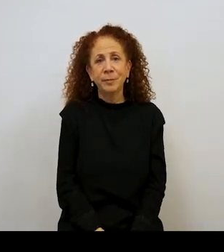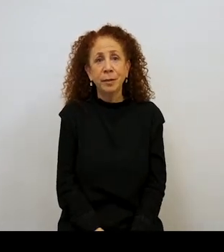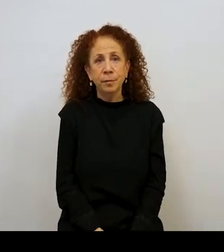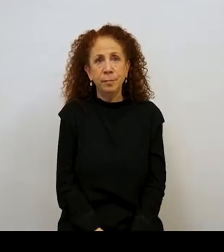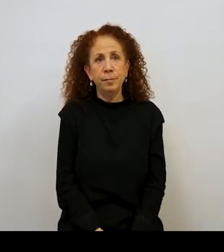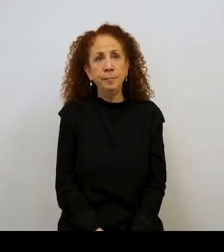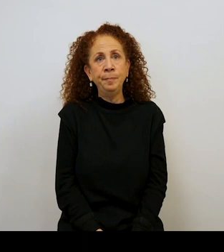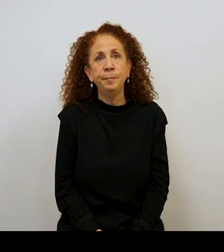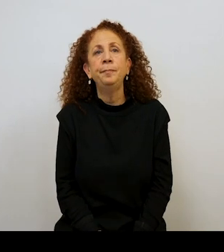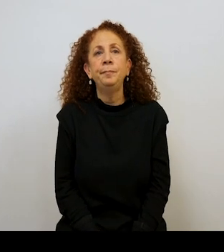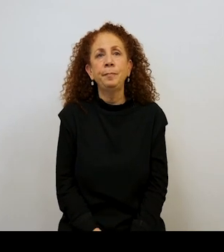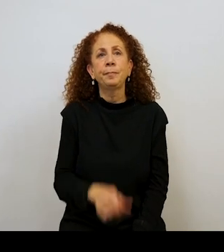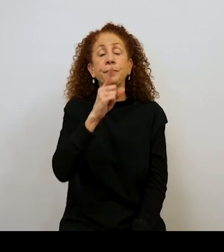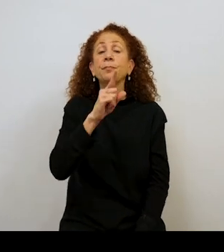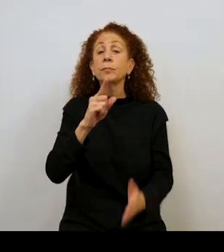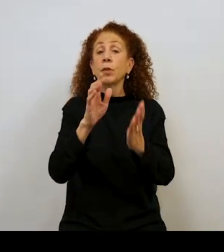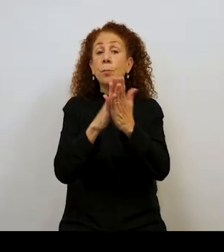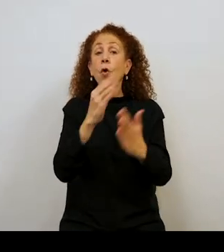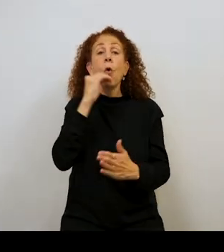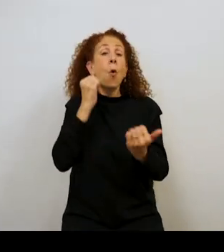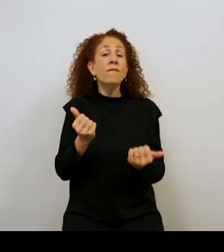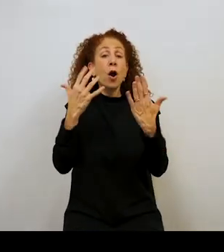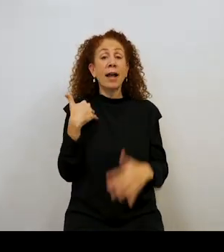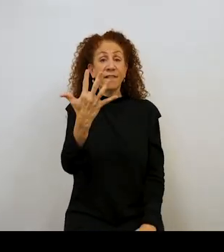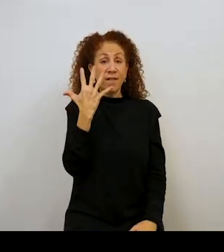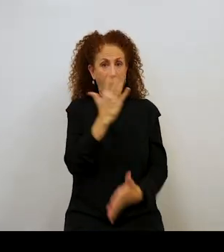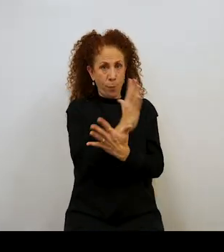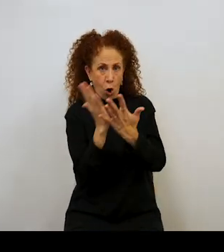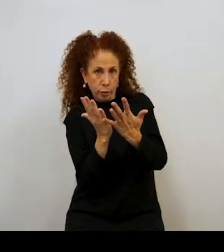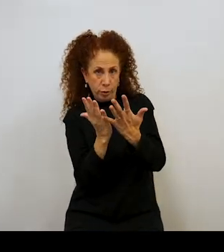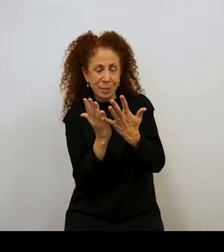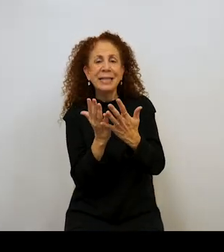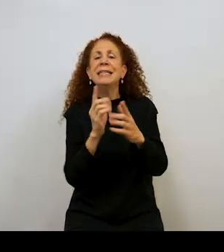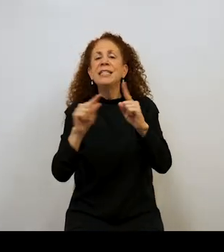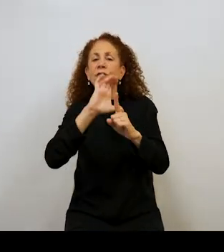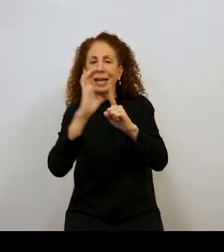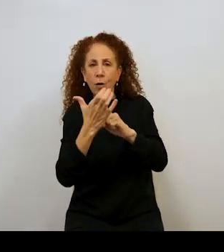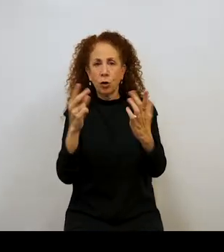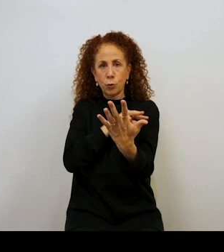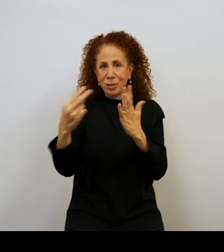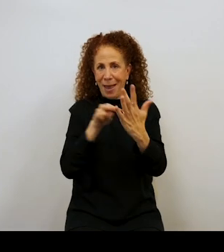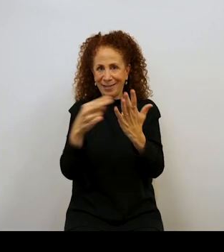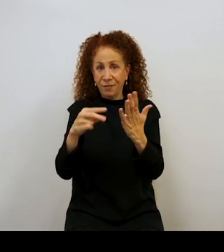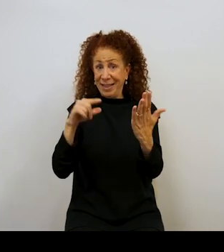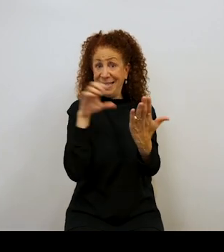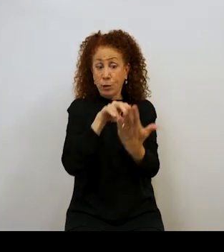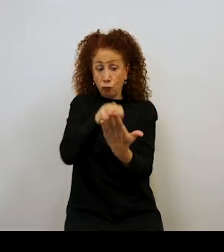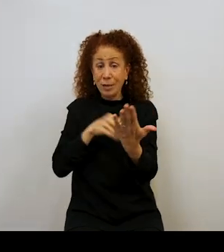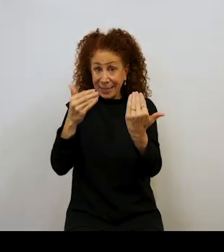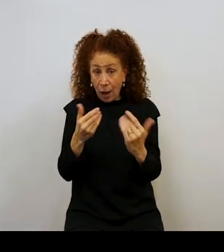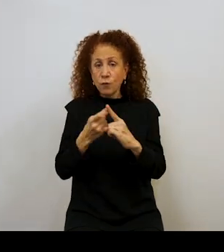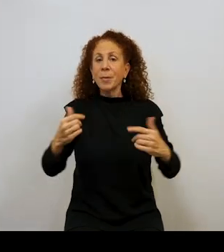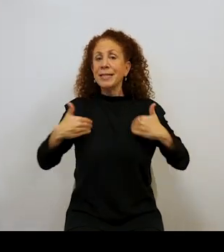I'm going to read a section from the middle of Home Fire. It's a novel in five parts, each from a different character's perspective. And this is from the point of view of a